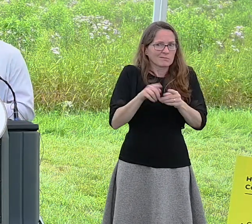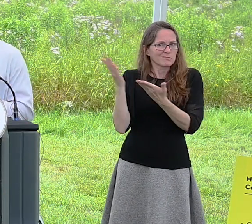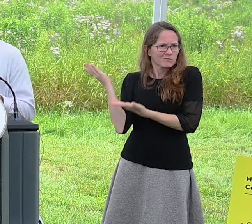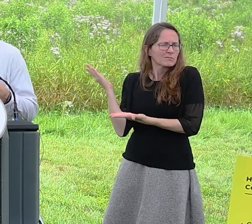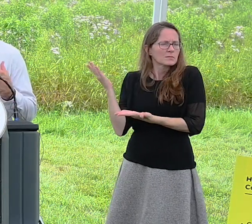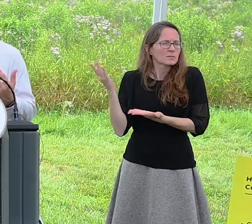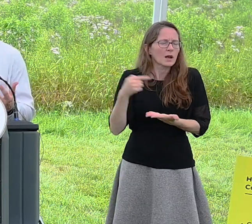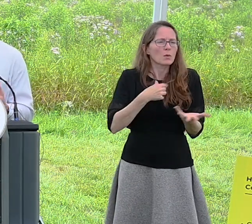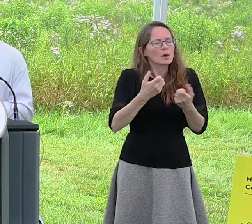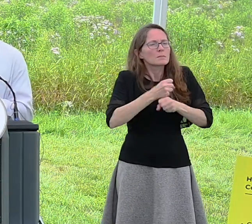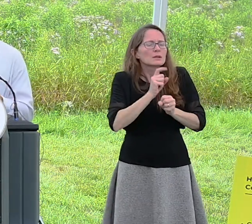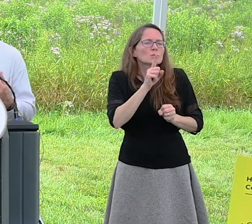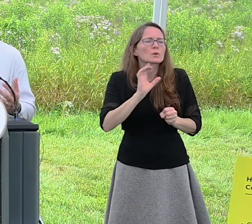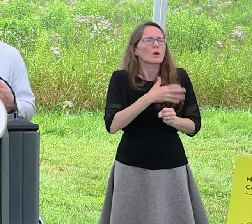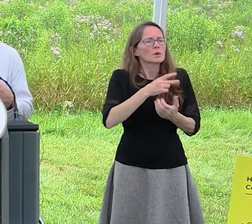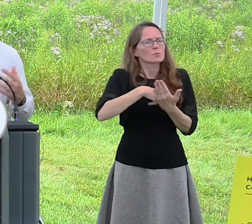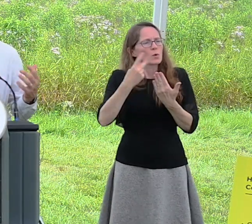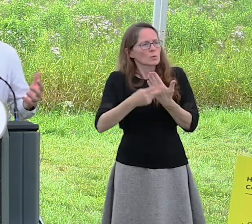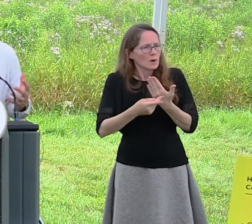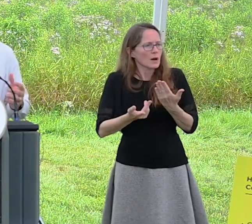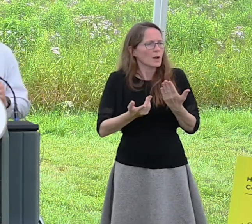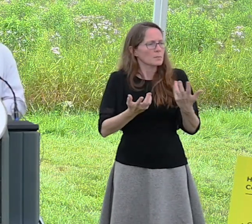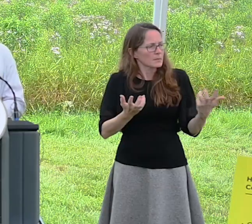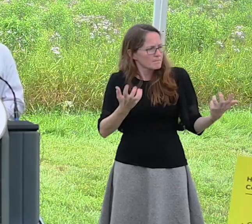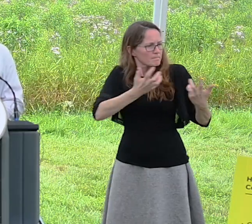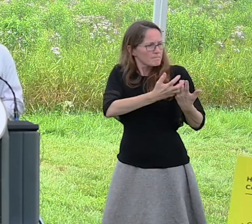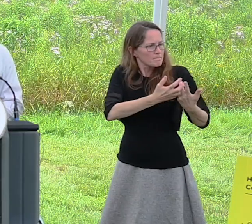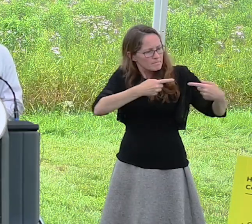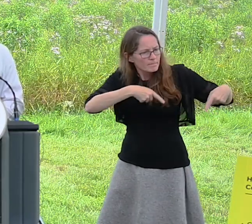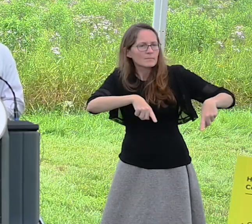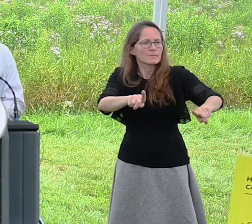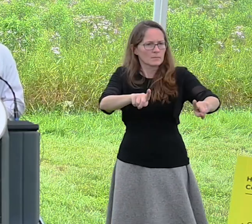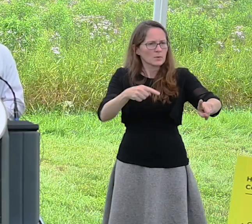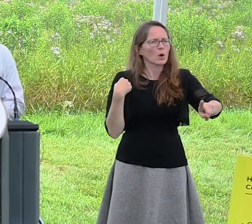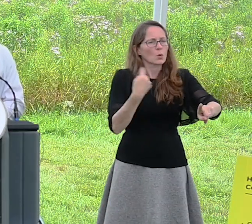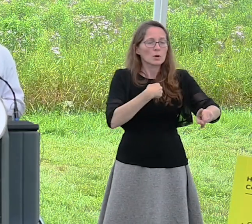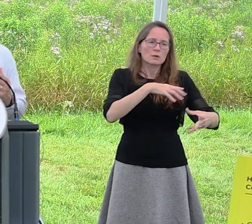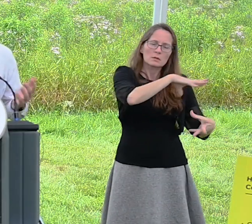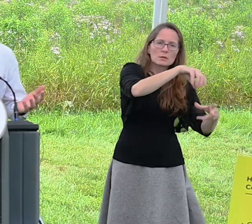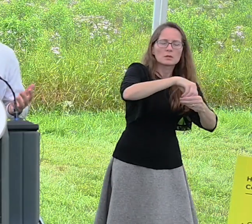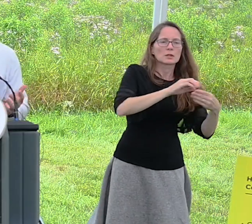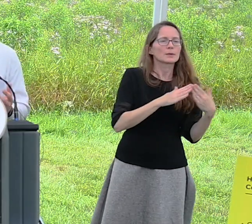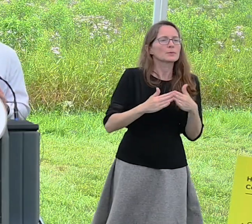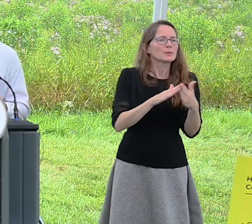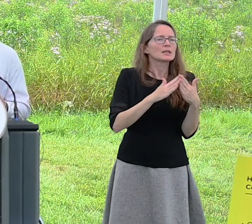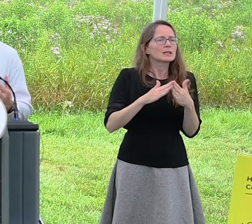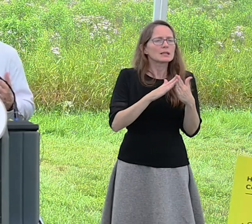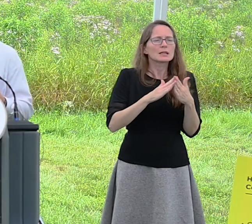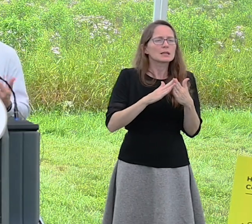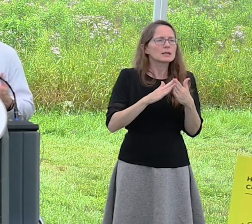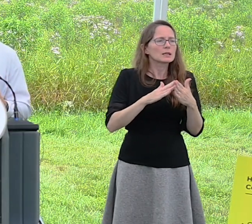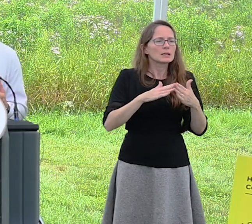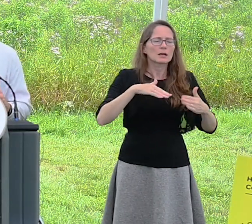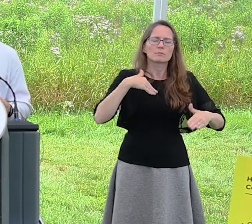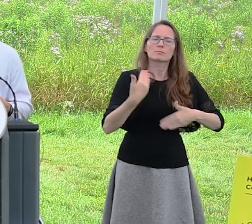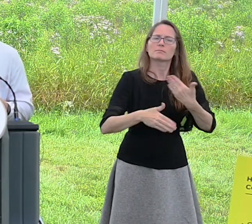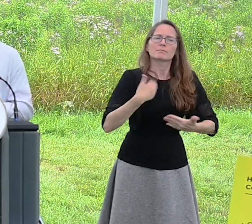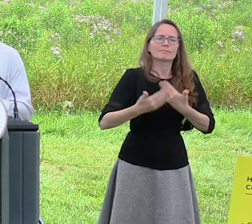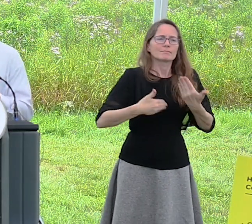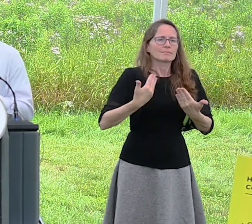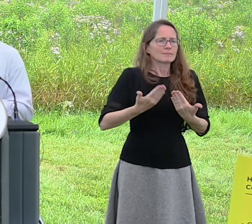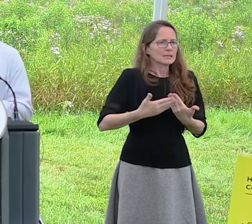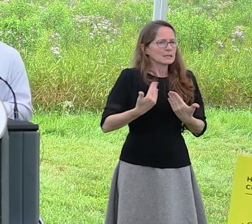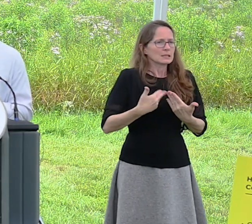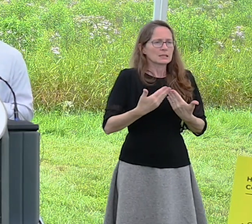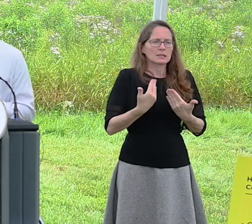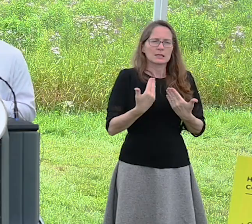reinforced, collaborated with, that we were effectively engaging the community as seamlessly as possible, because working together, we